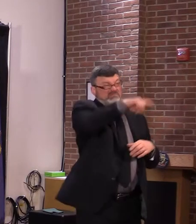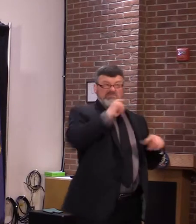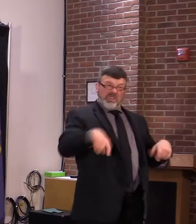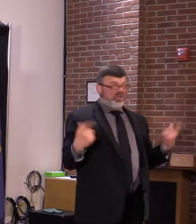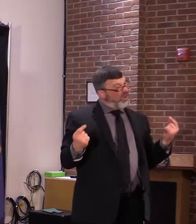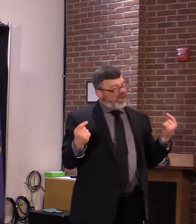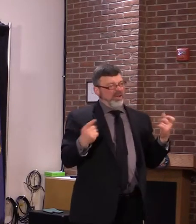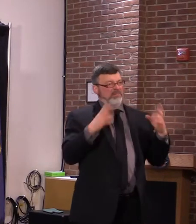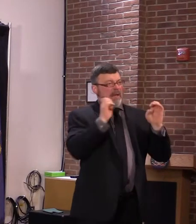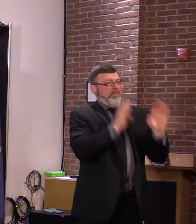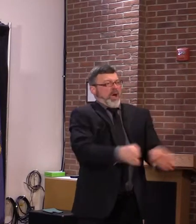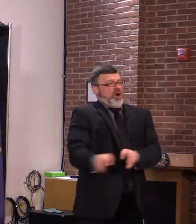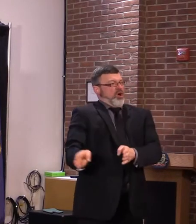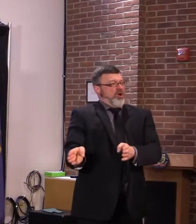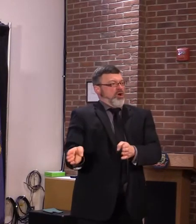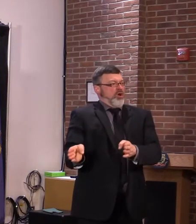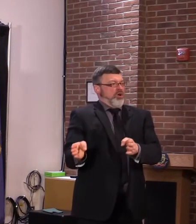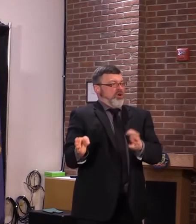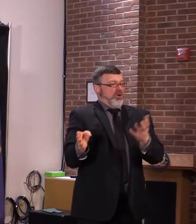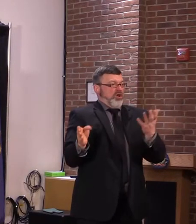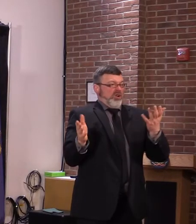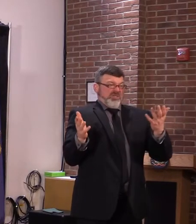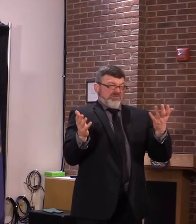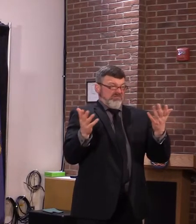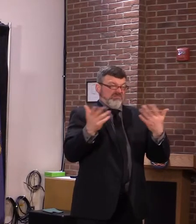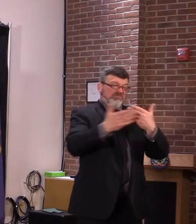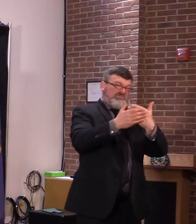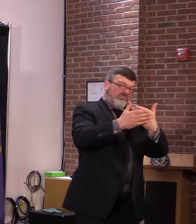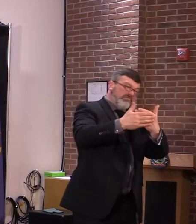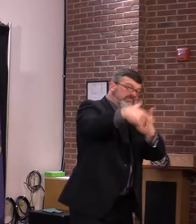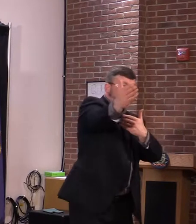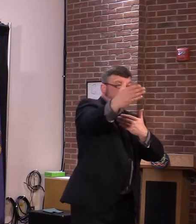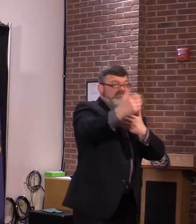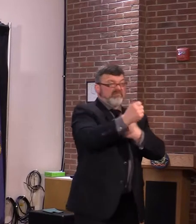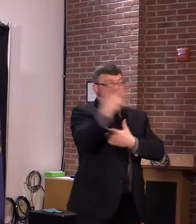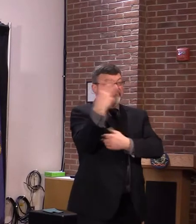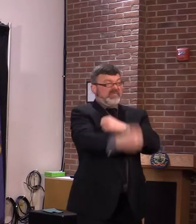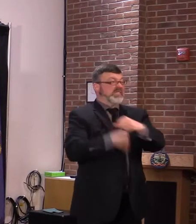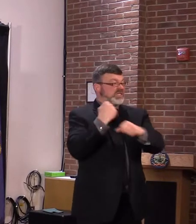not something to be concerned with, but just be something to be aware of.